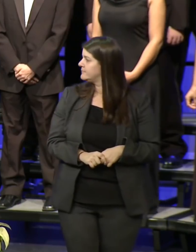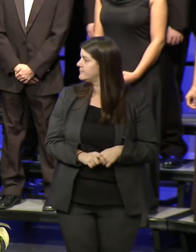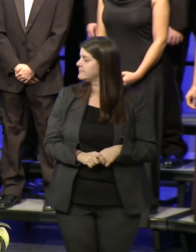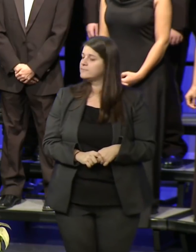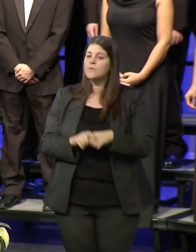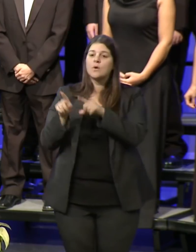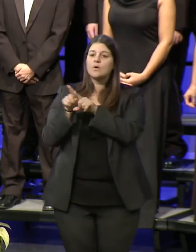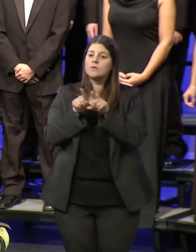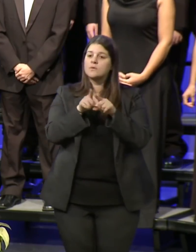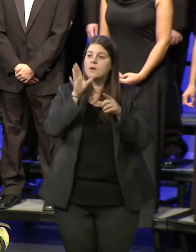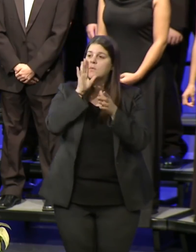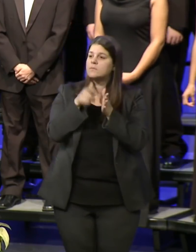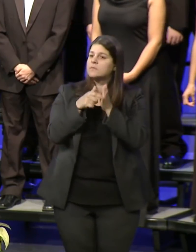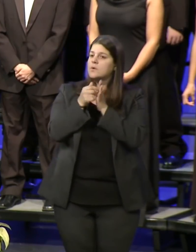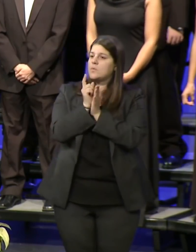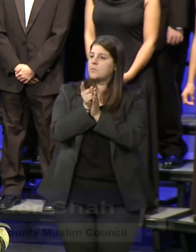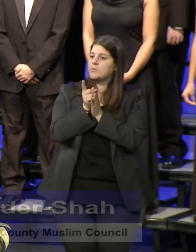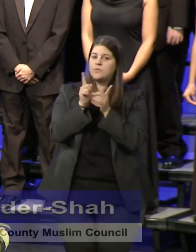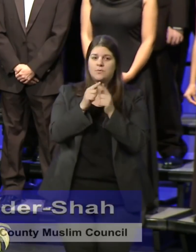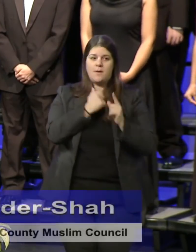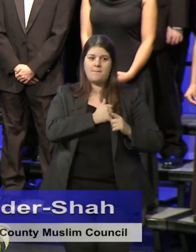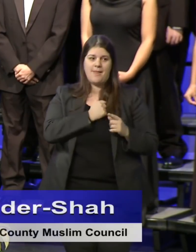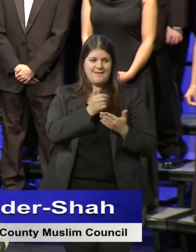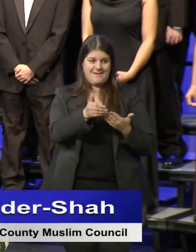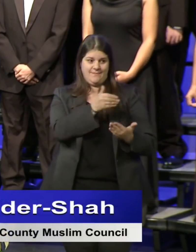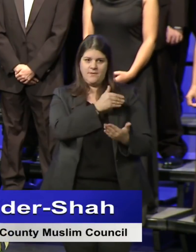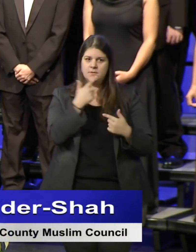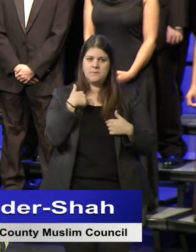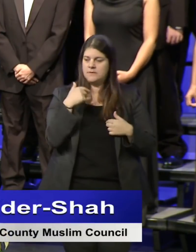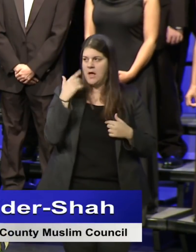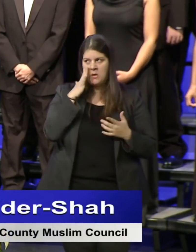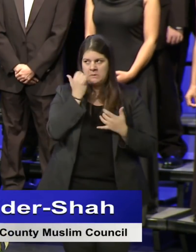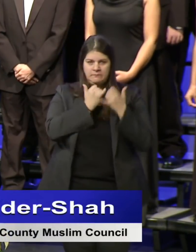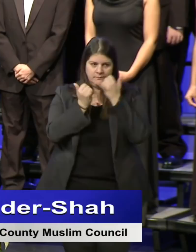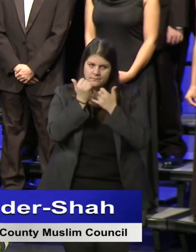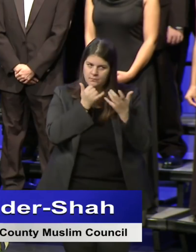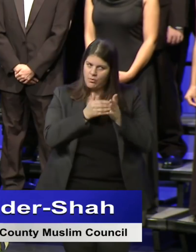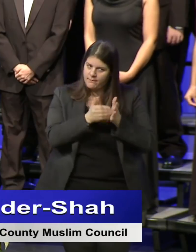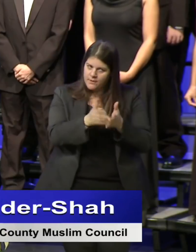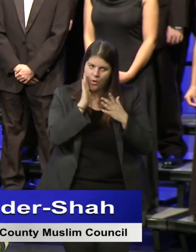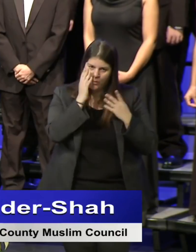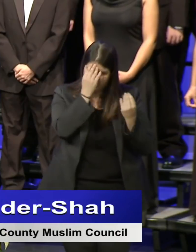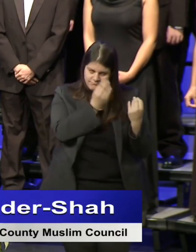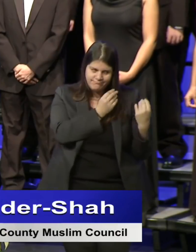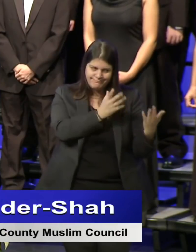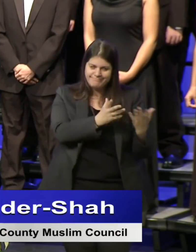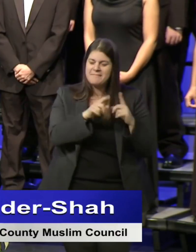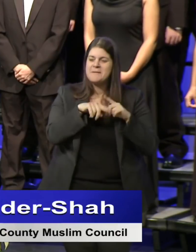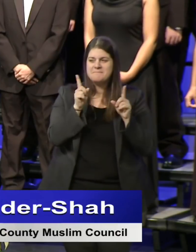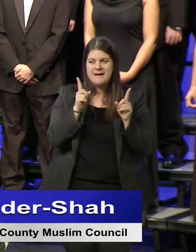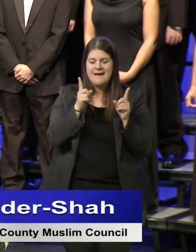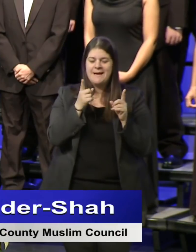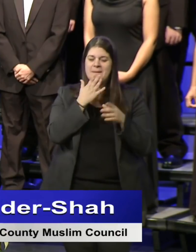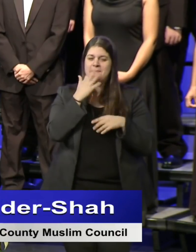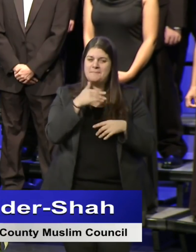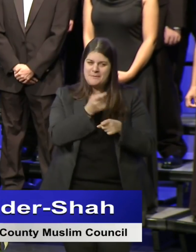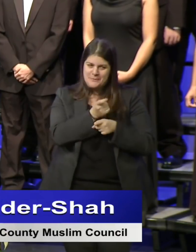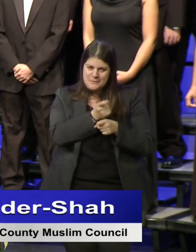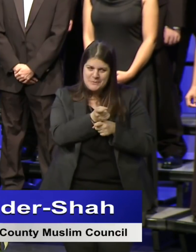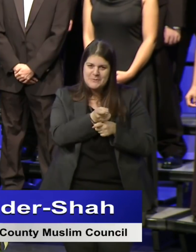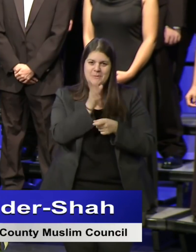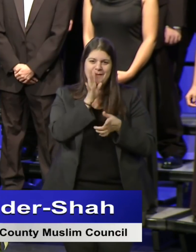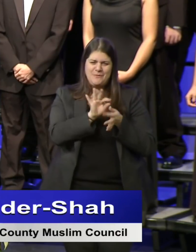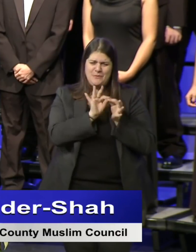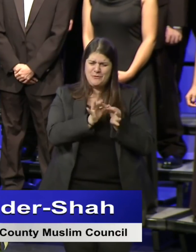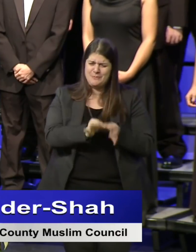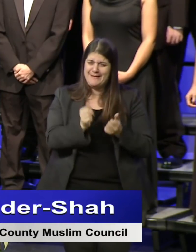I'm also going to take a moment to just apologize to them in advance because I'm going to mess up a couple of times and I'm going to make some bad jokes and they're going to have to interpret